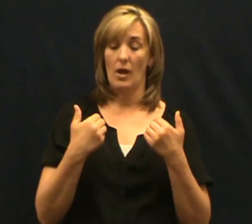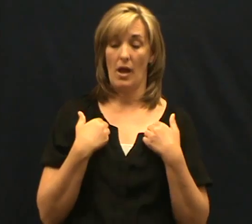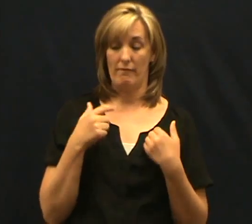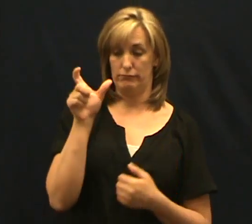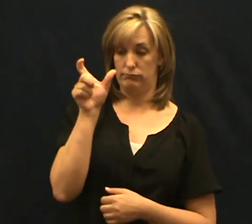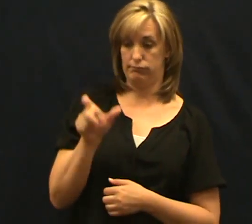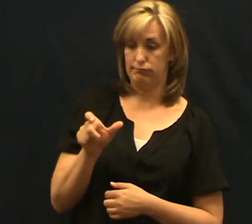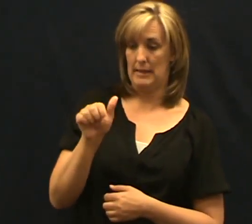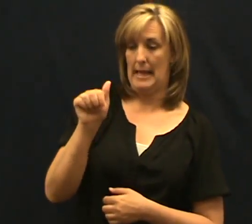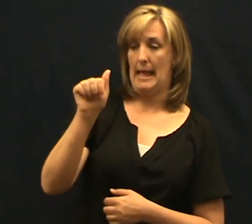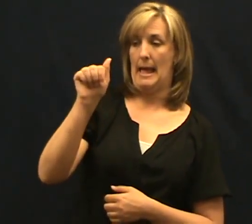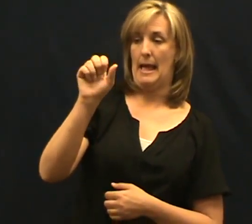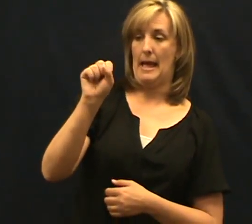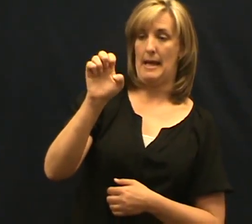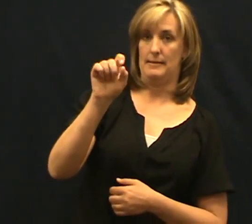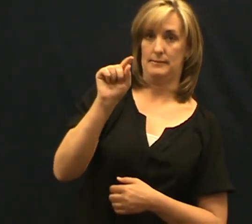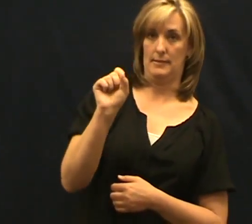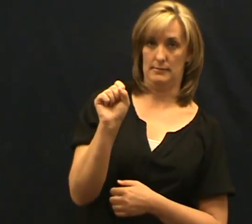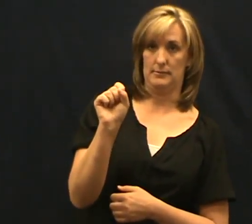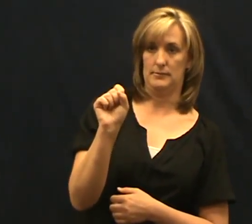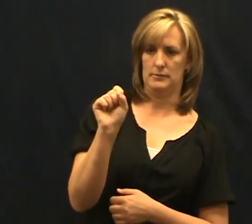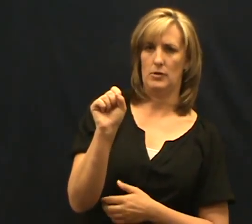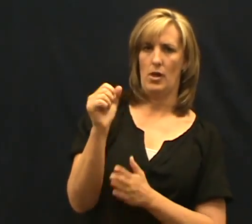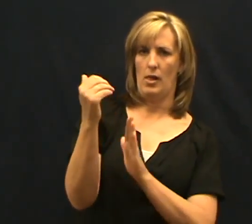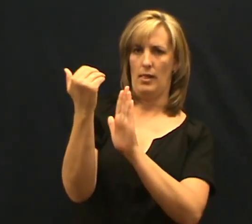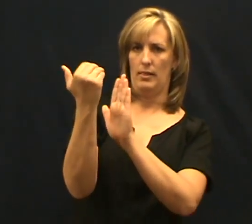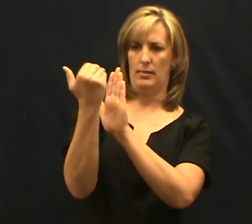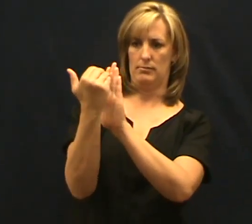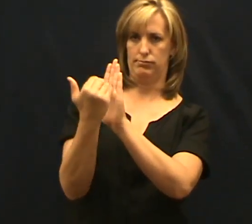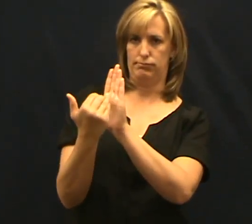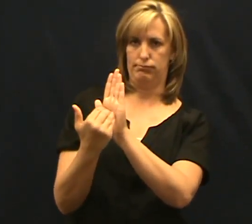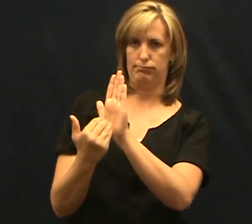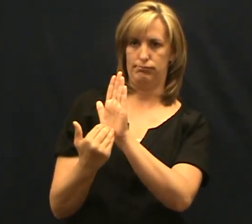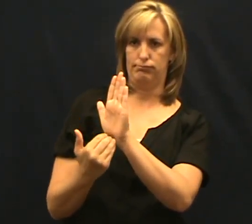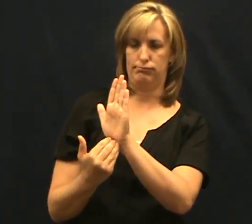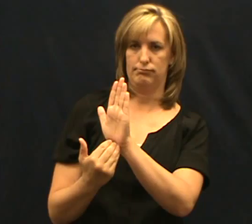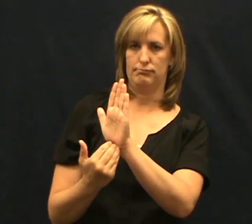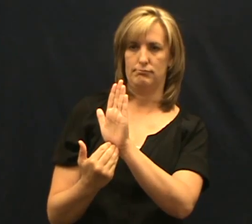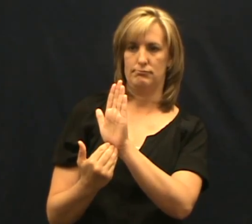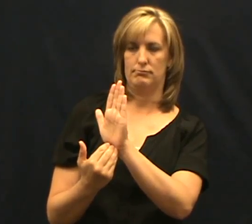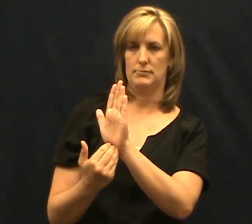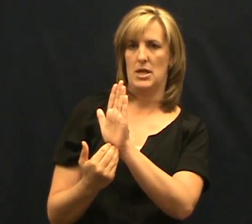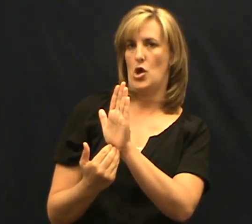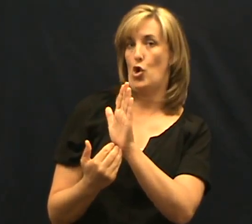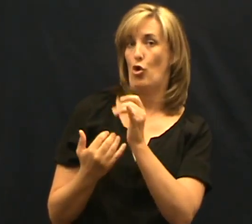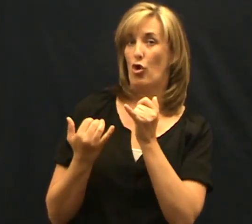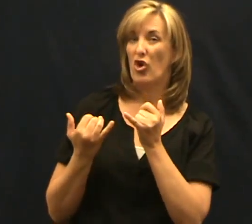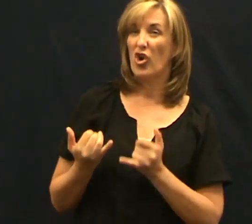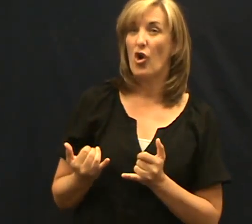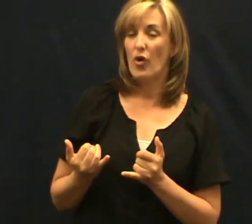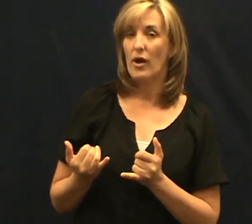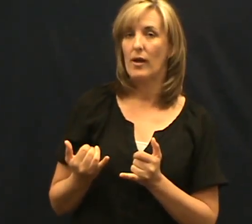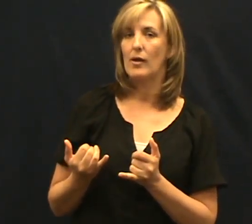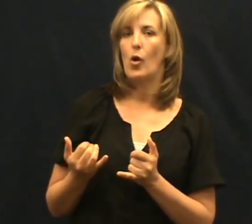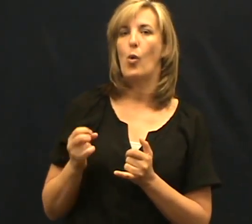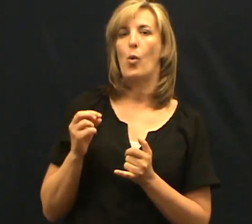title assets, and we list our assets in terms of whether they are current or non-current assets.